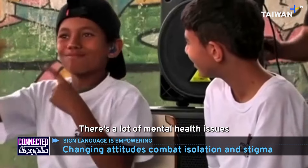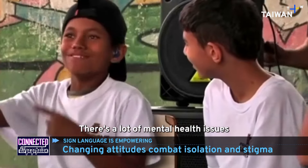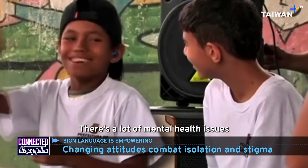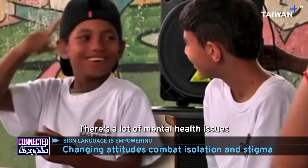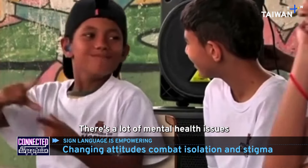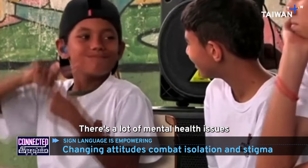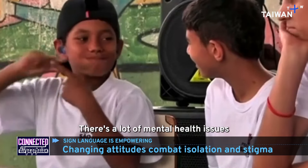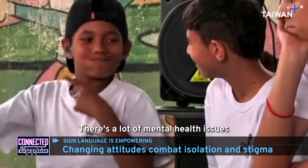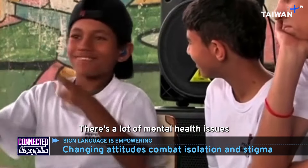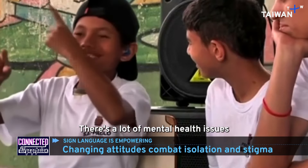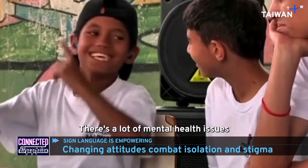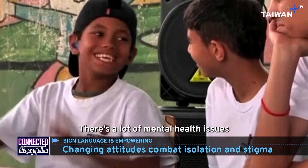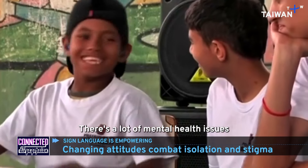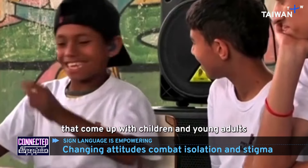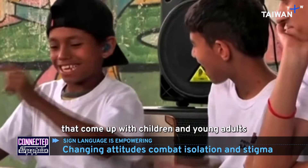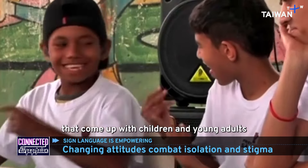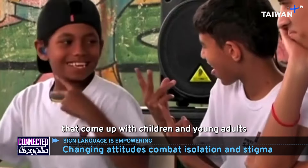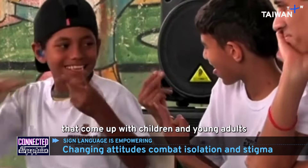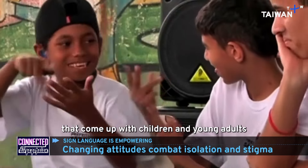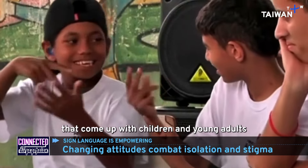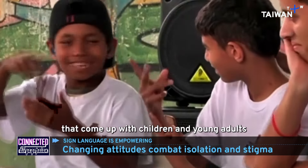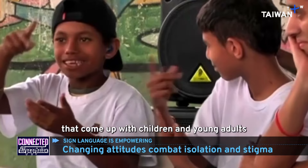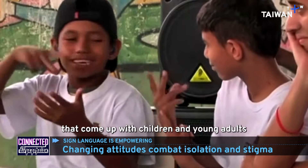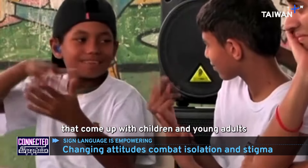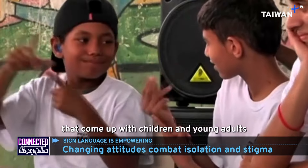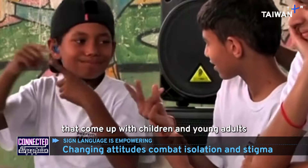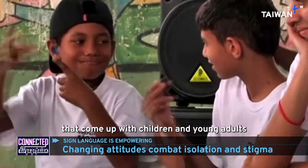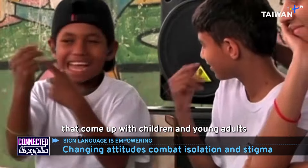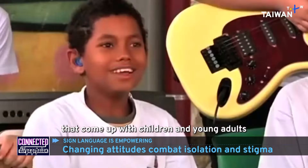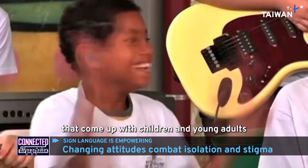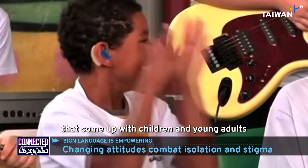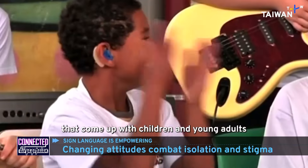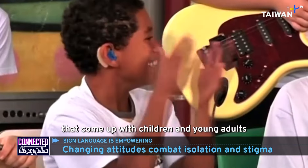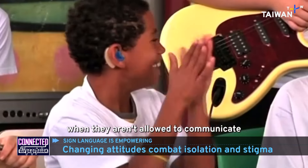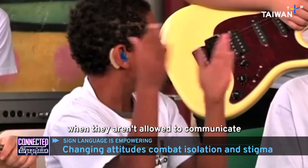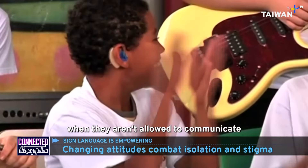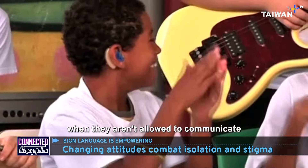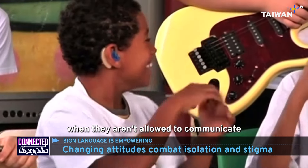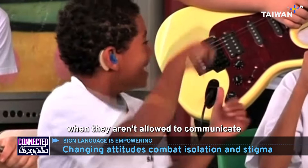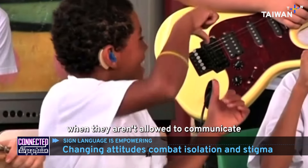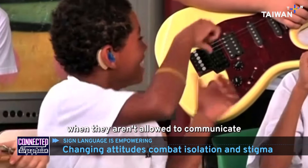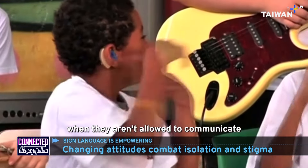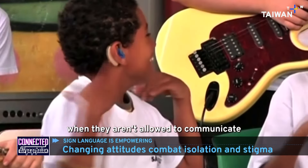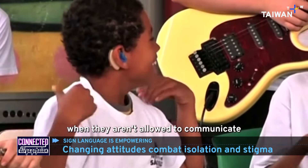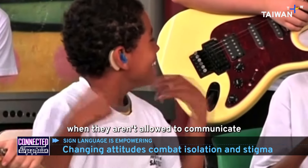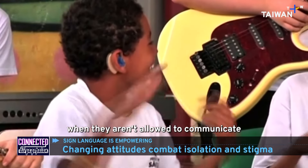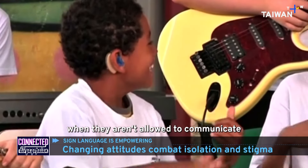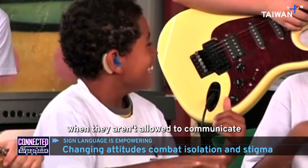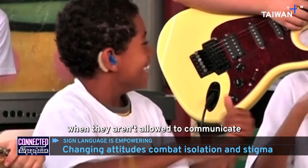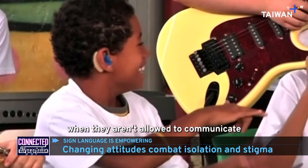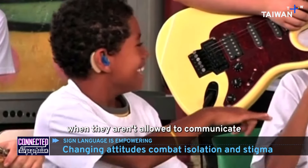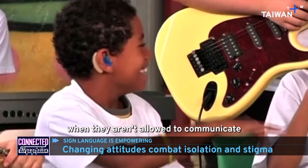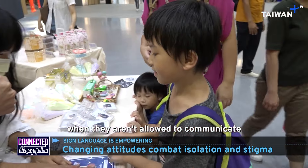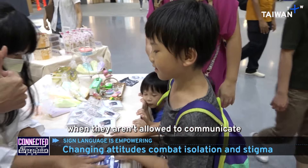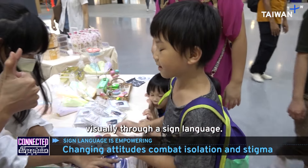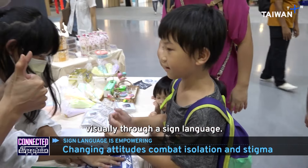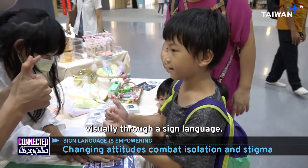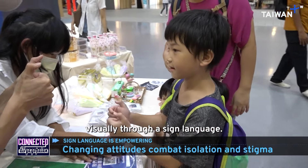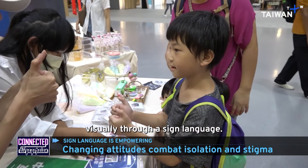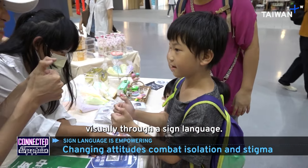of mental health issues that come up with children and young adults when they aren't allowed to communicate visually through